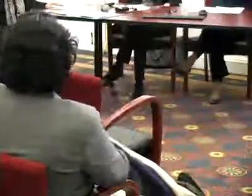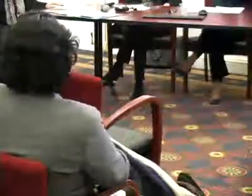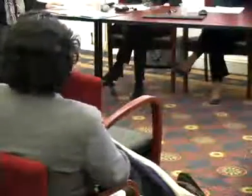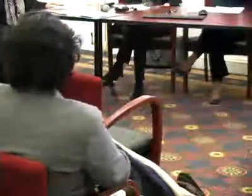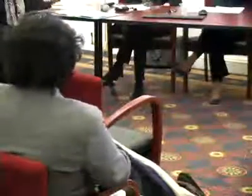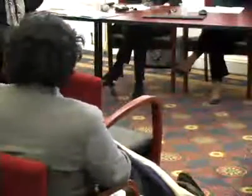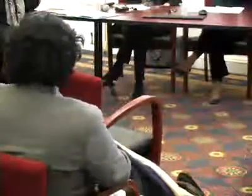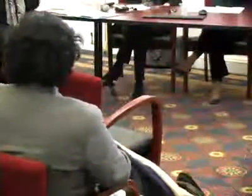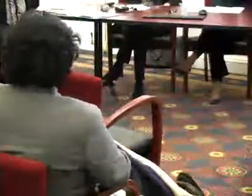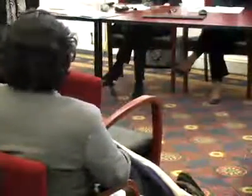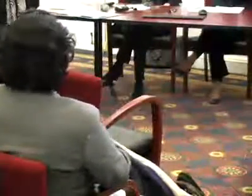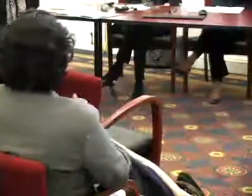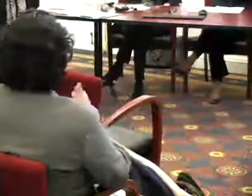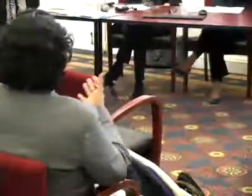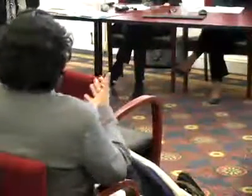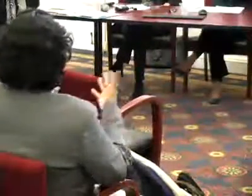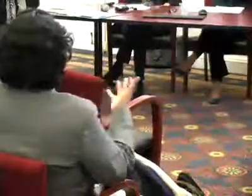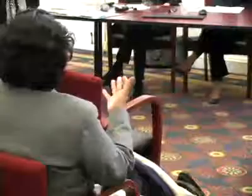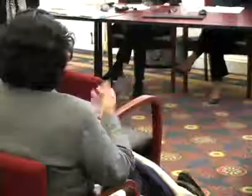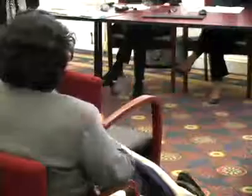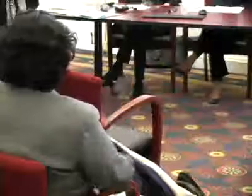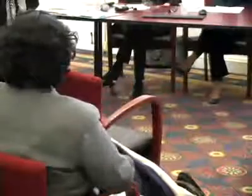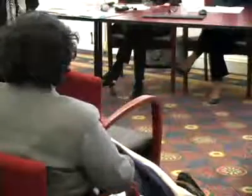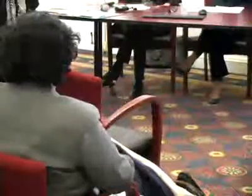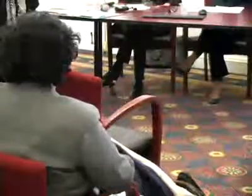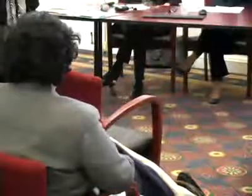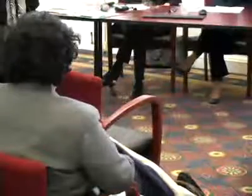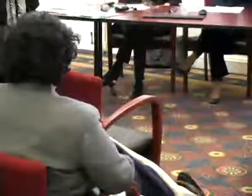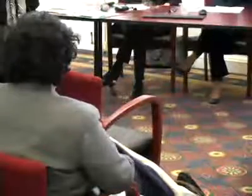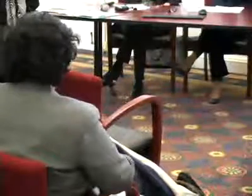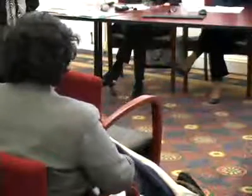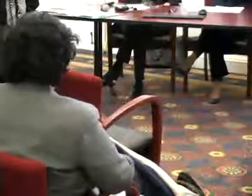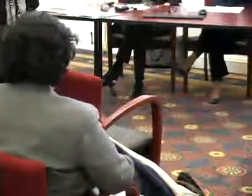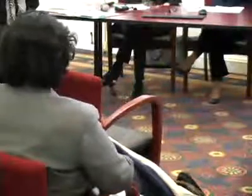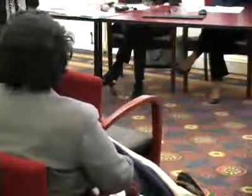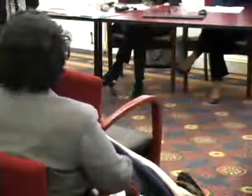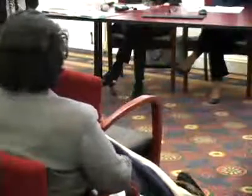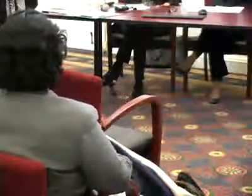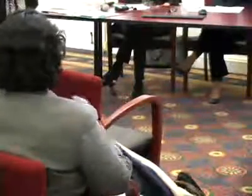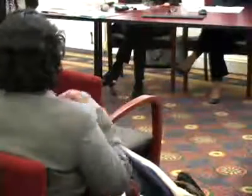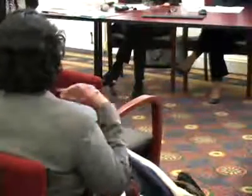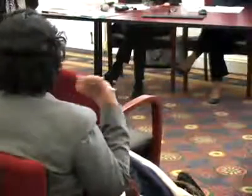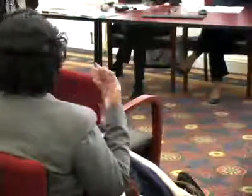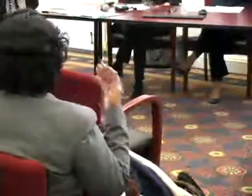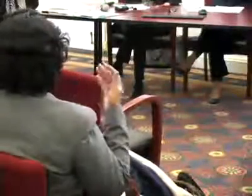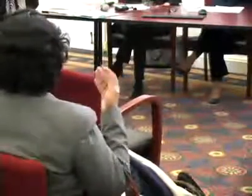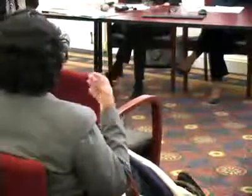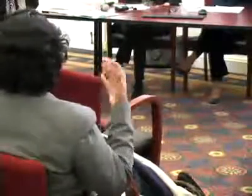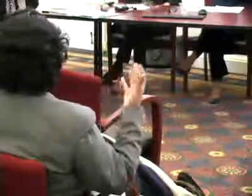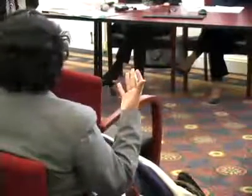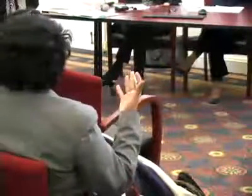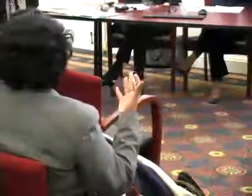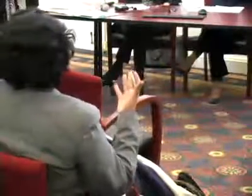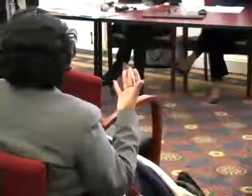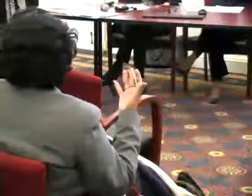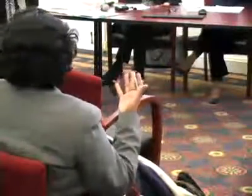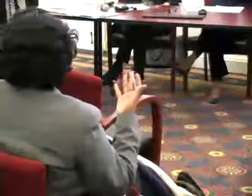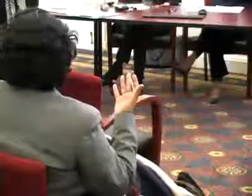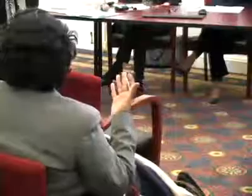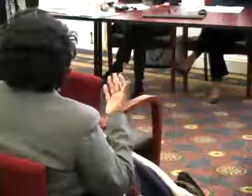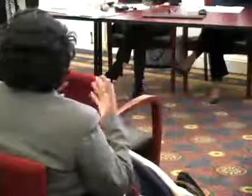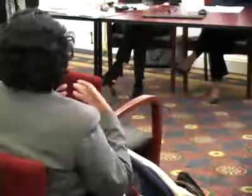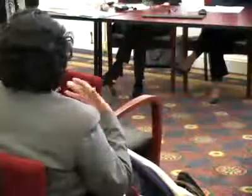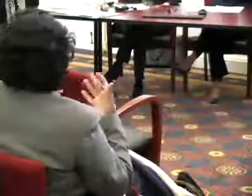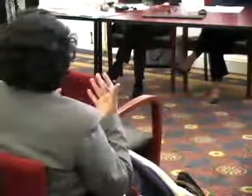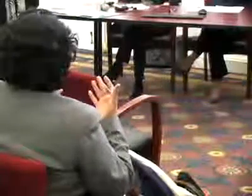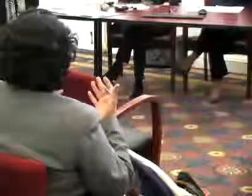the response to the last comment that you mentioned, how there is BSA is being contagious. So across the board, I've been thinking about it. All the presentations were